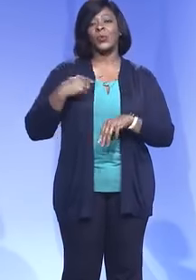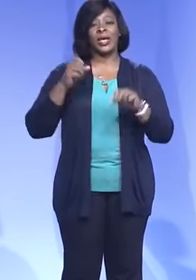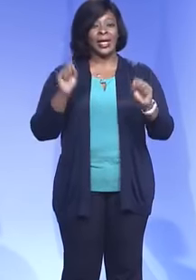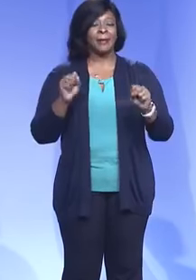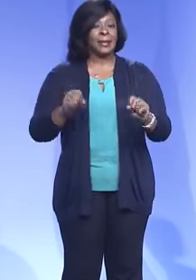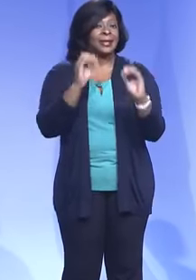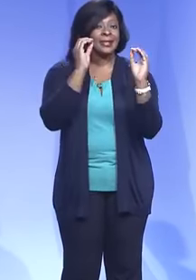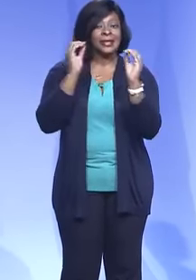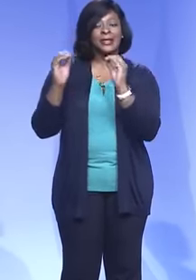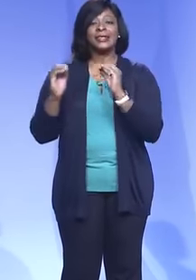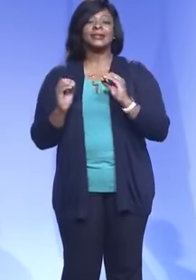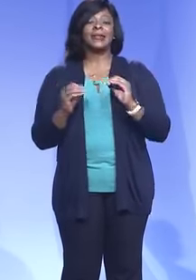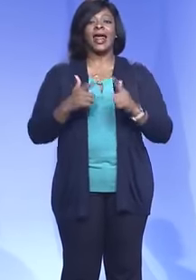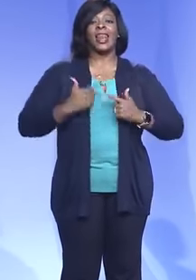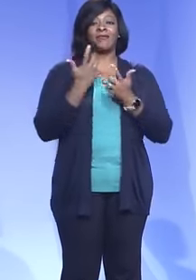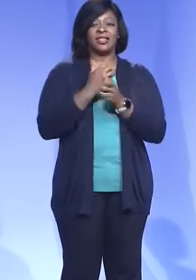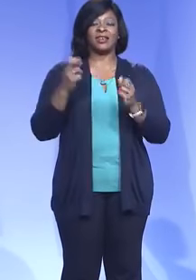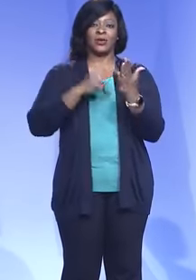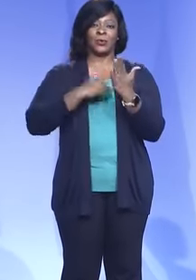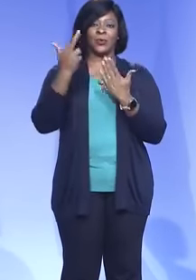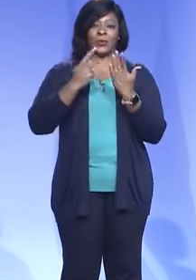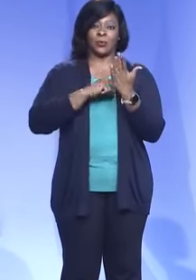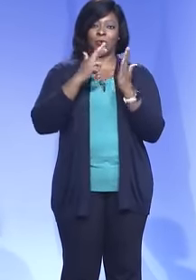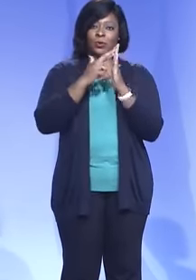able to teach them these life and safety rules.